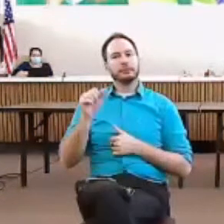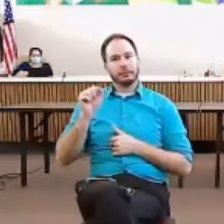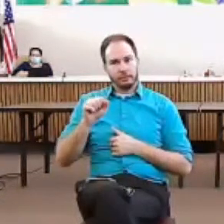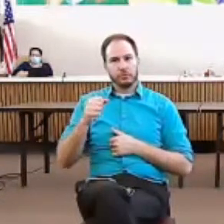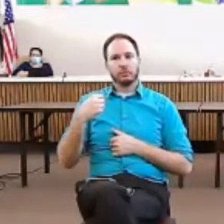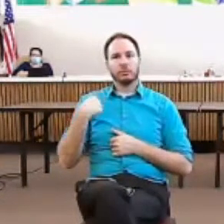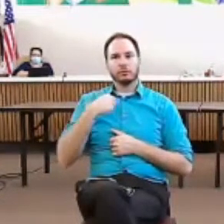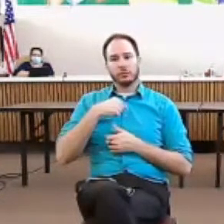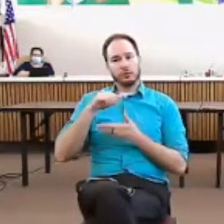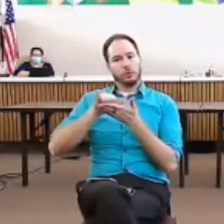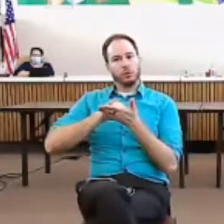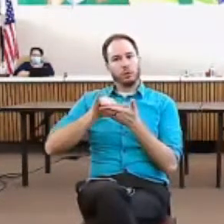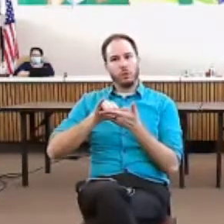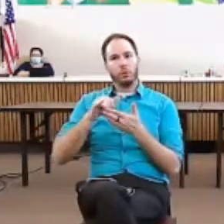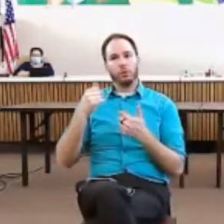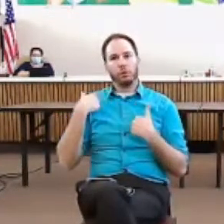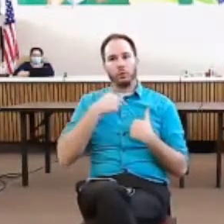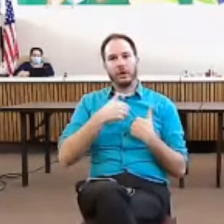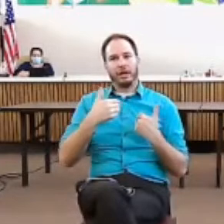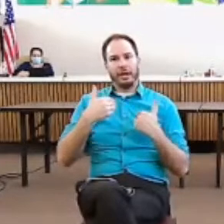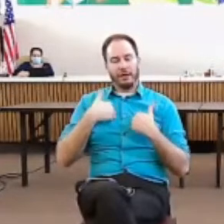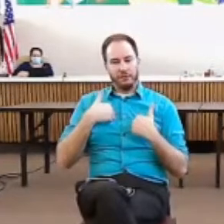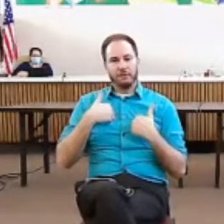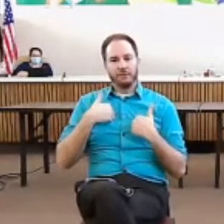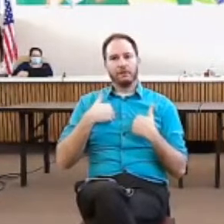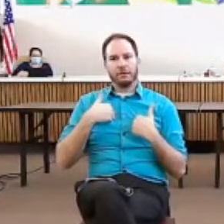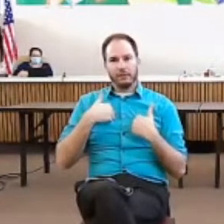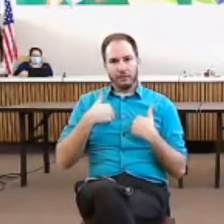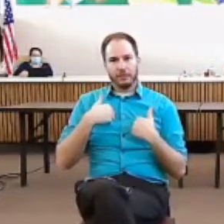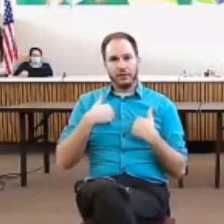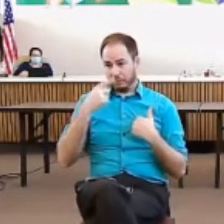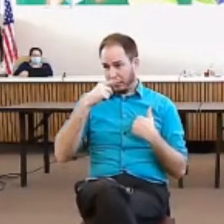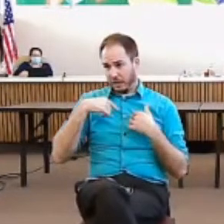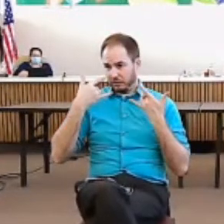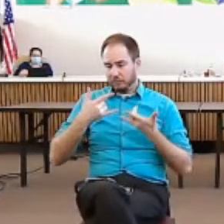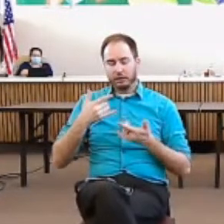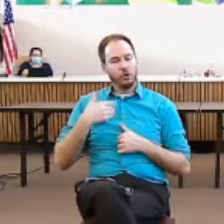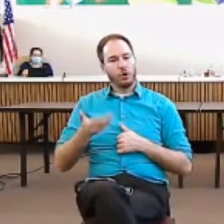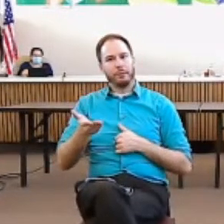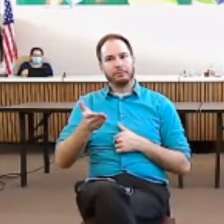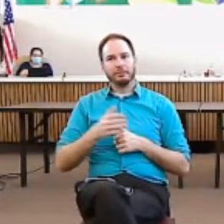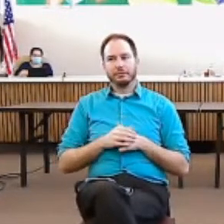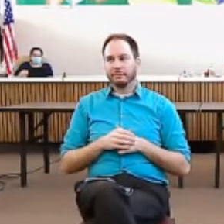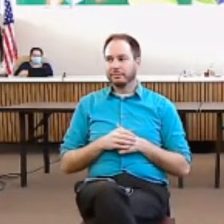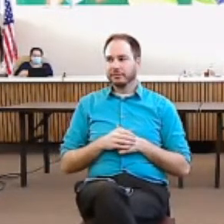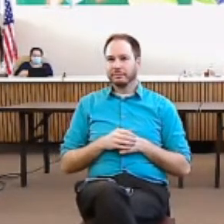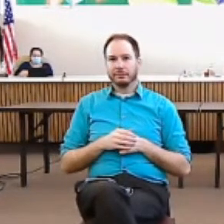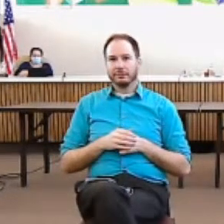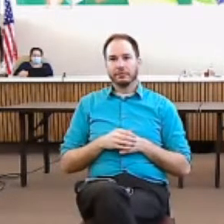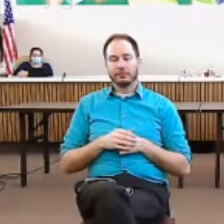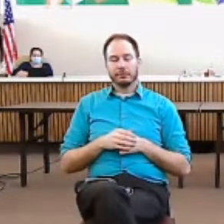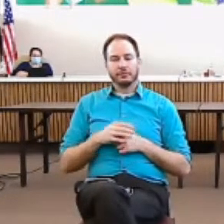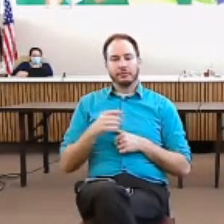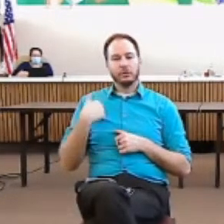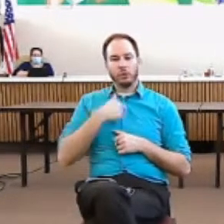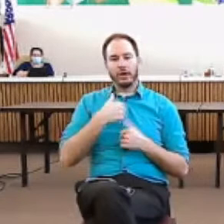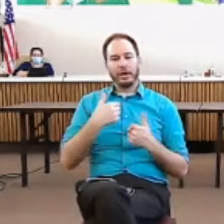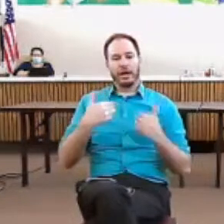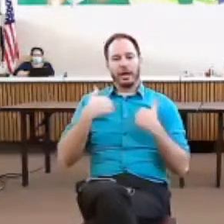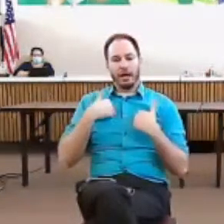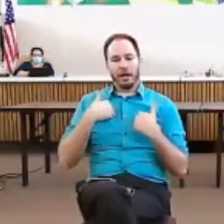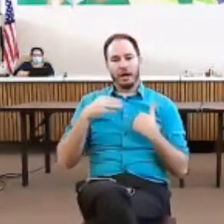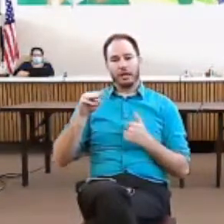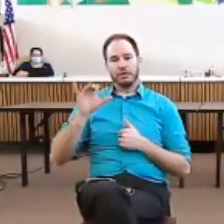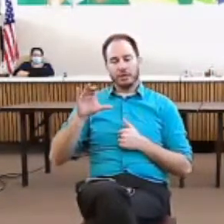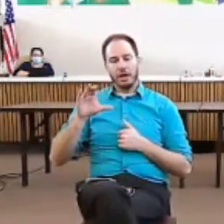Yeah. So in New York, we have a, I can't talk. We have a